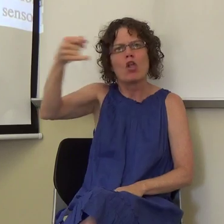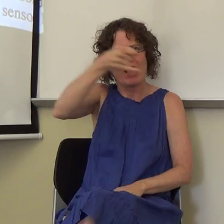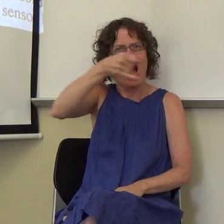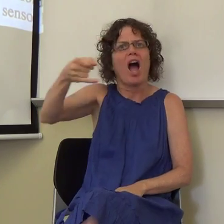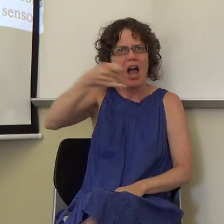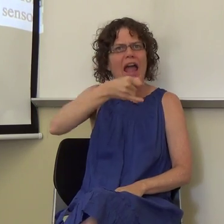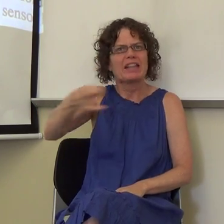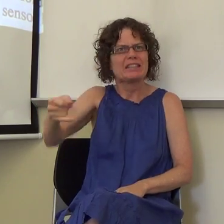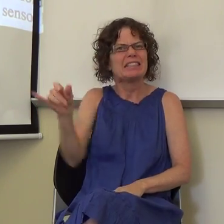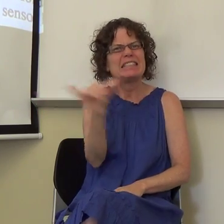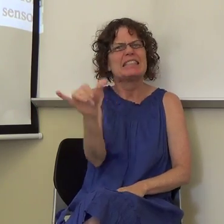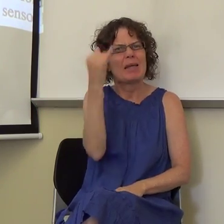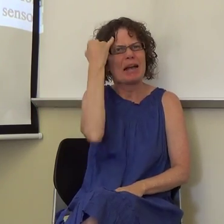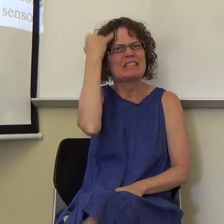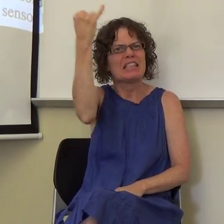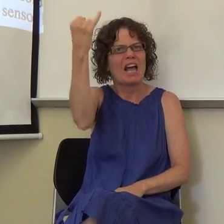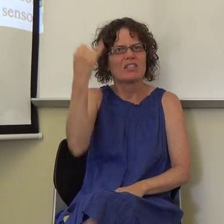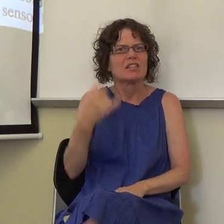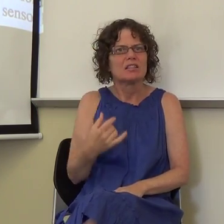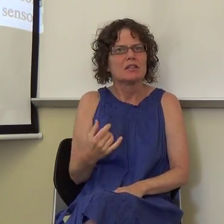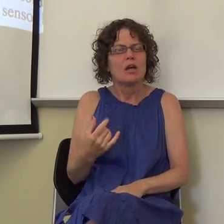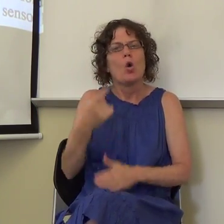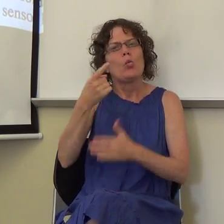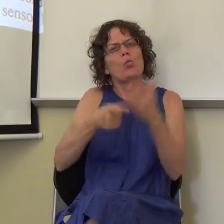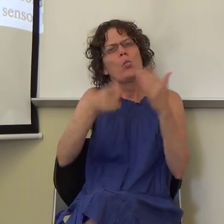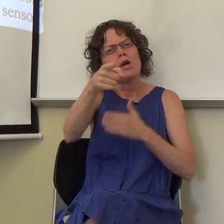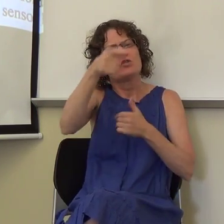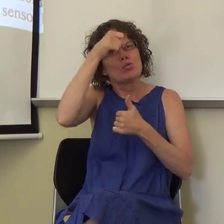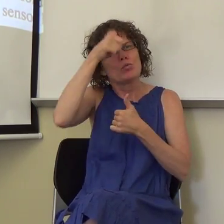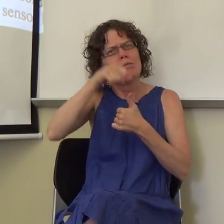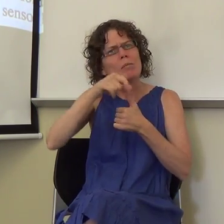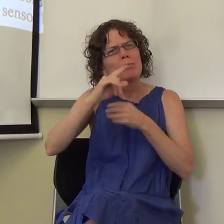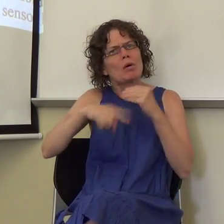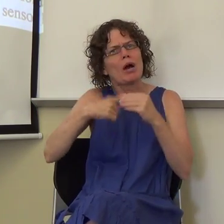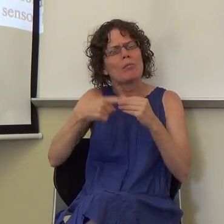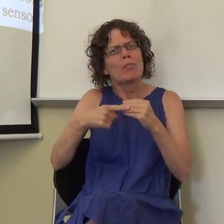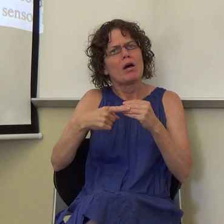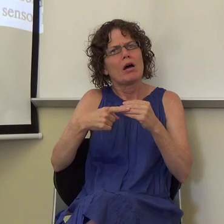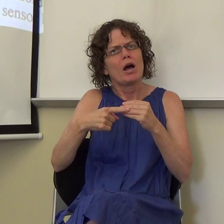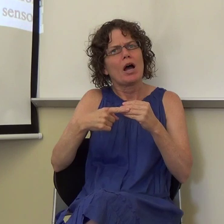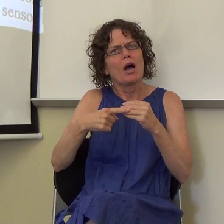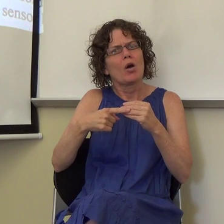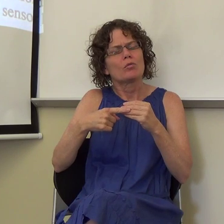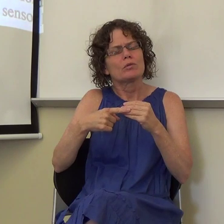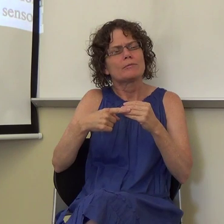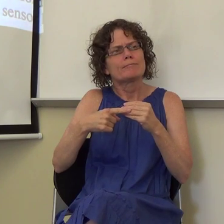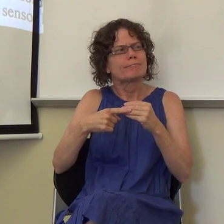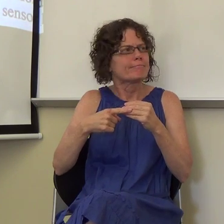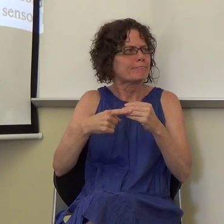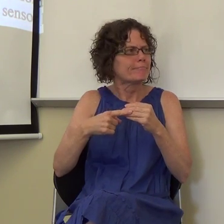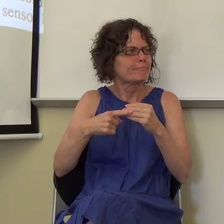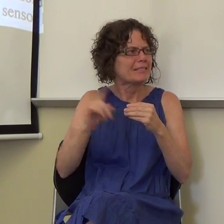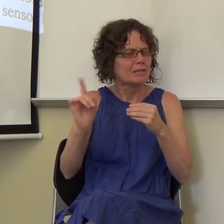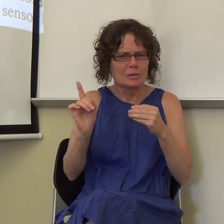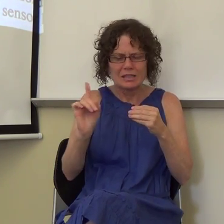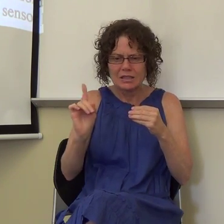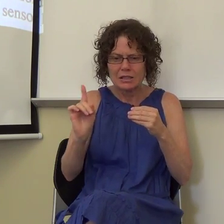Okay, what do you remember about, I had a blank in here somewhere. What do you